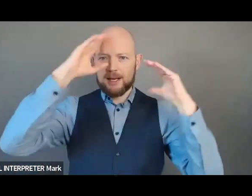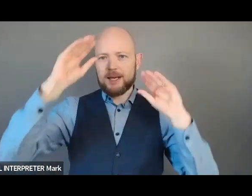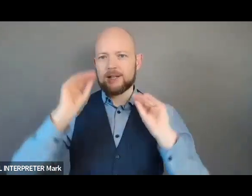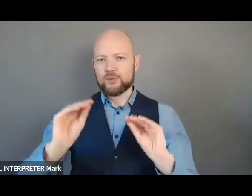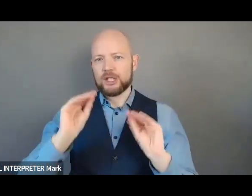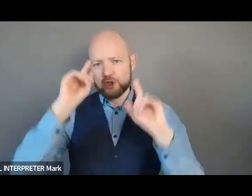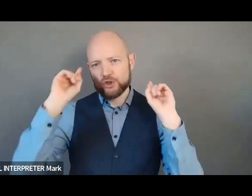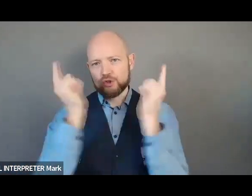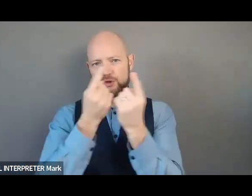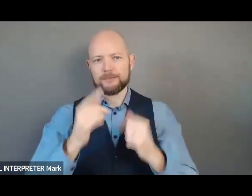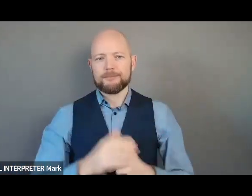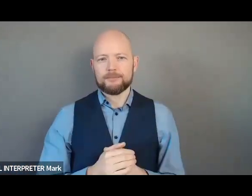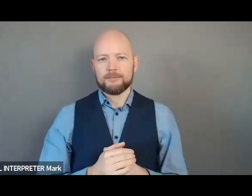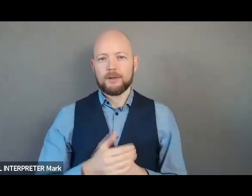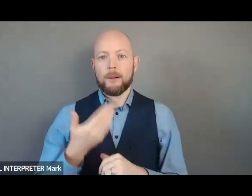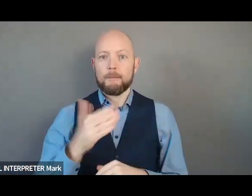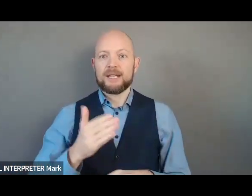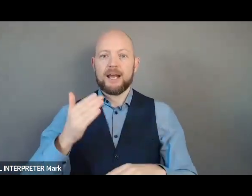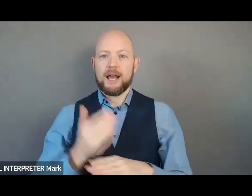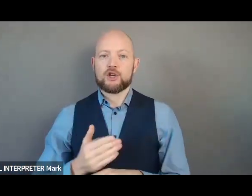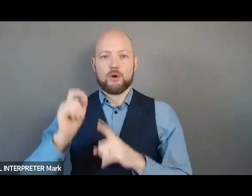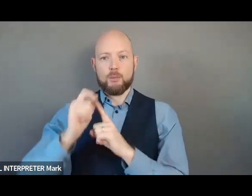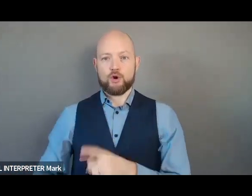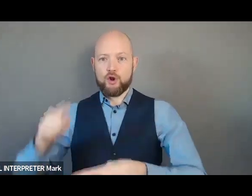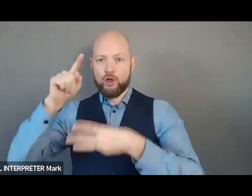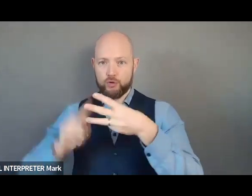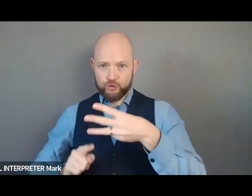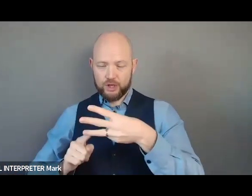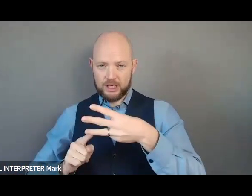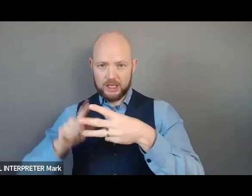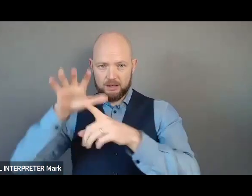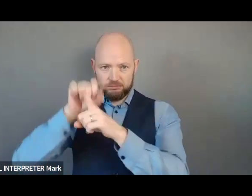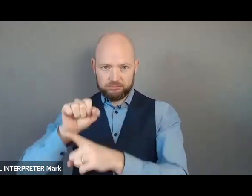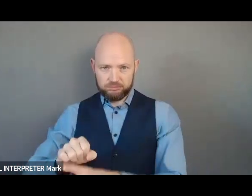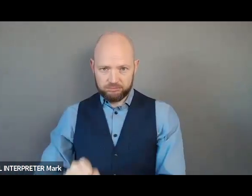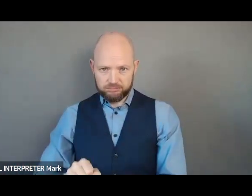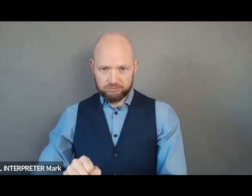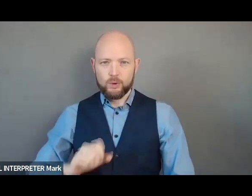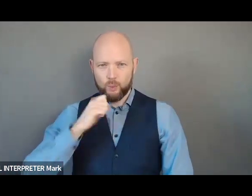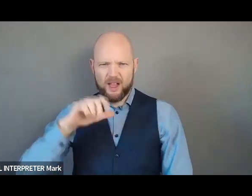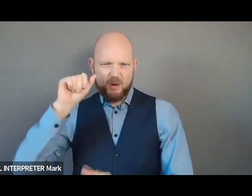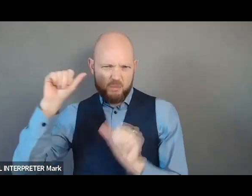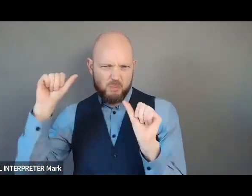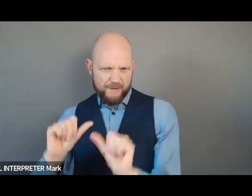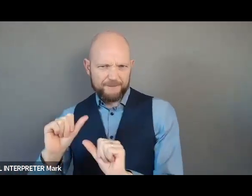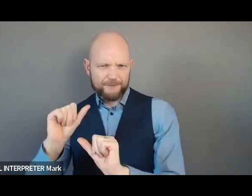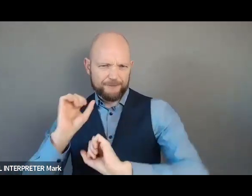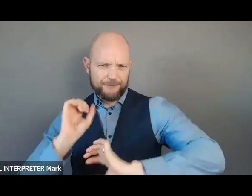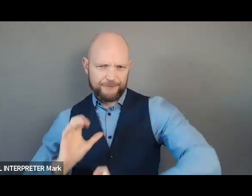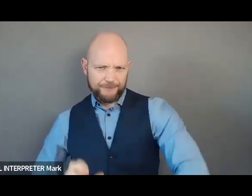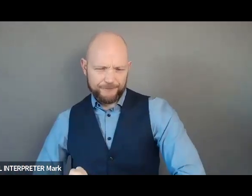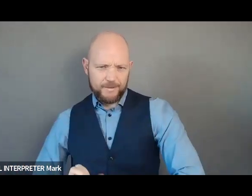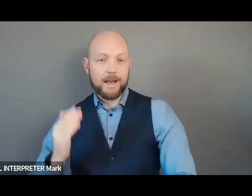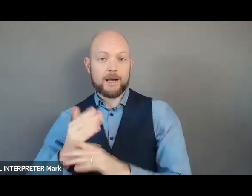3 action points so far. I'm just going to go through those very briefly. The first one is